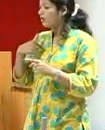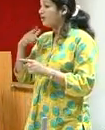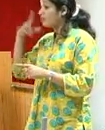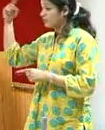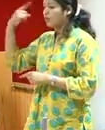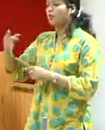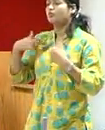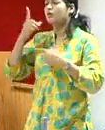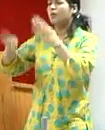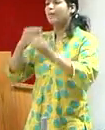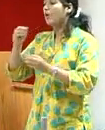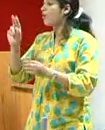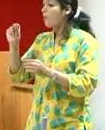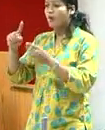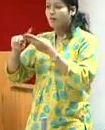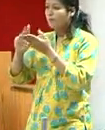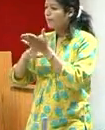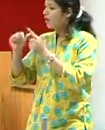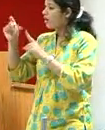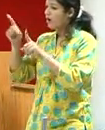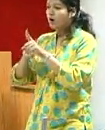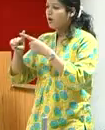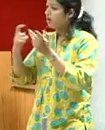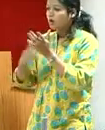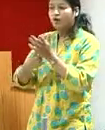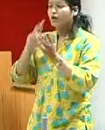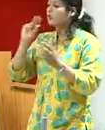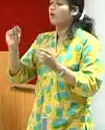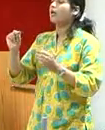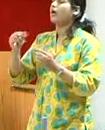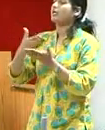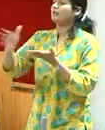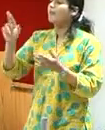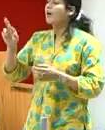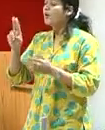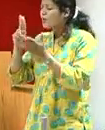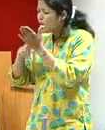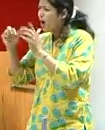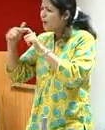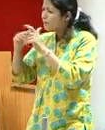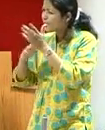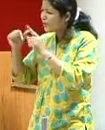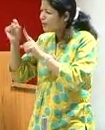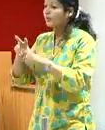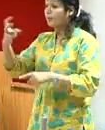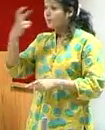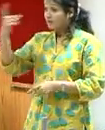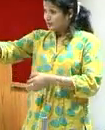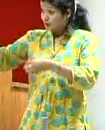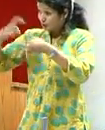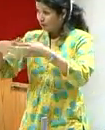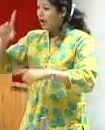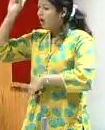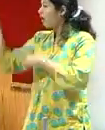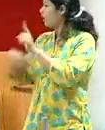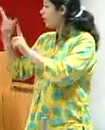employer on his own can deviate from that list. They must follow that list. And therefore, in the following case, when we filed the case, within 3 days,